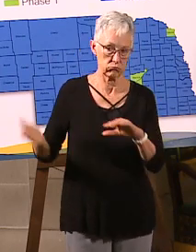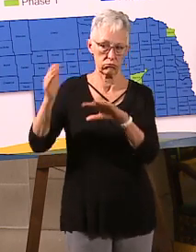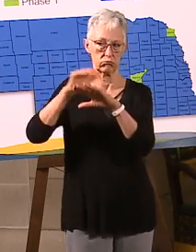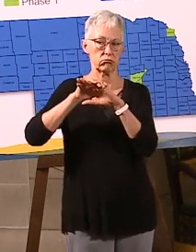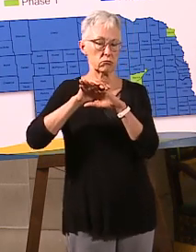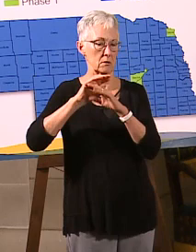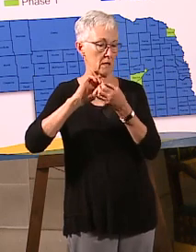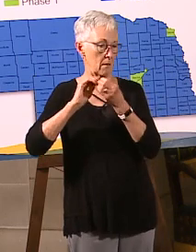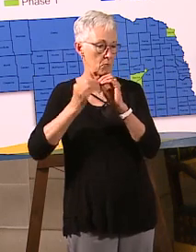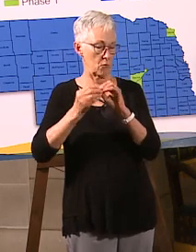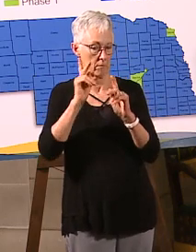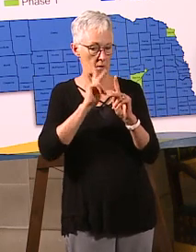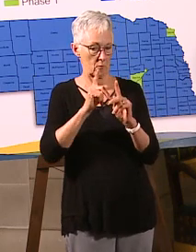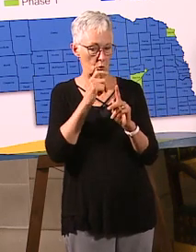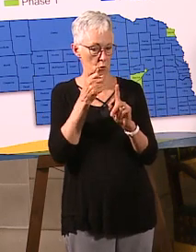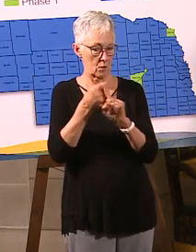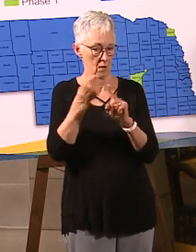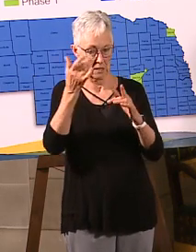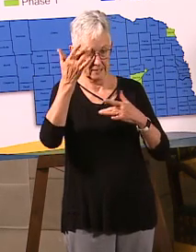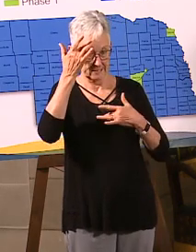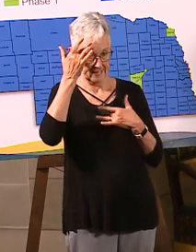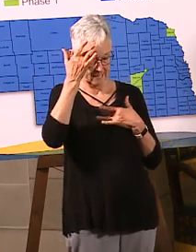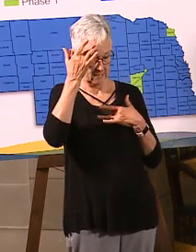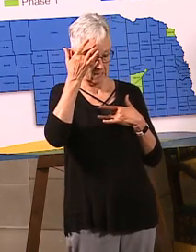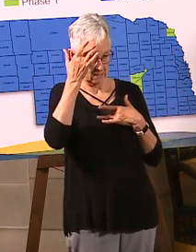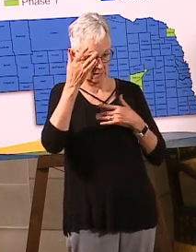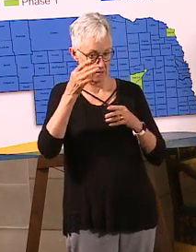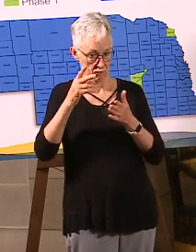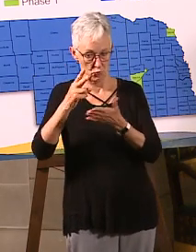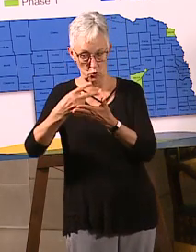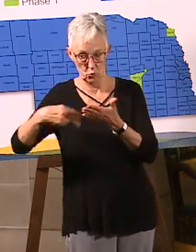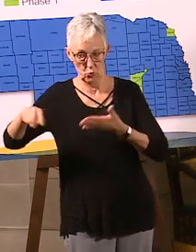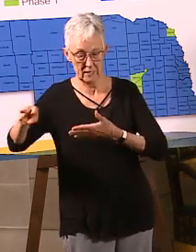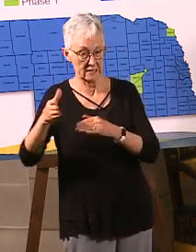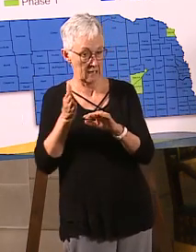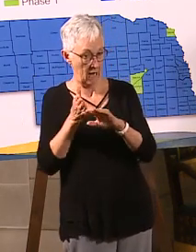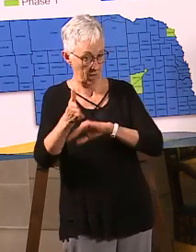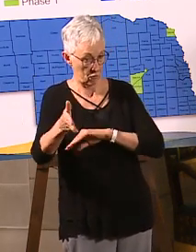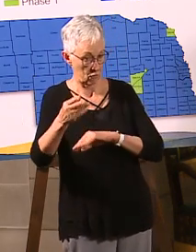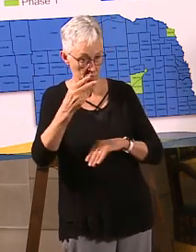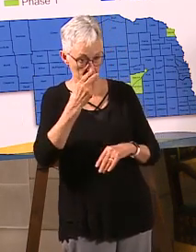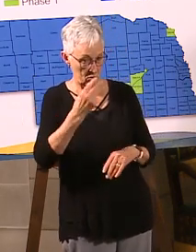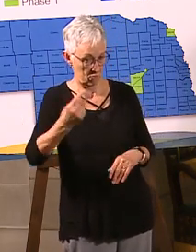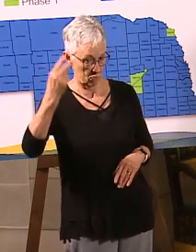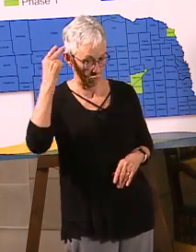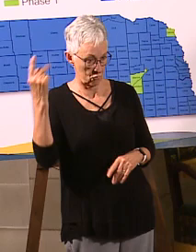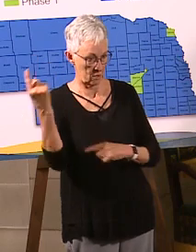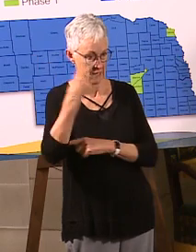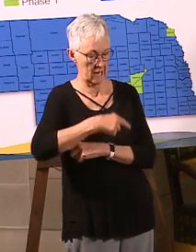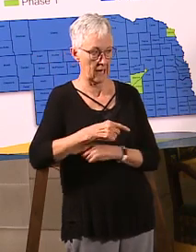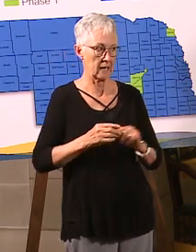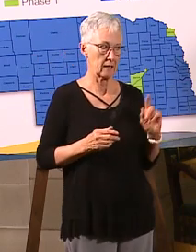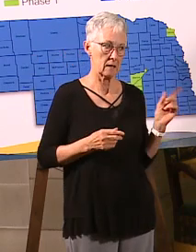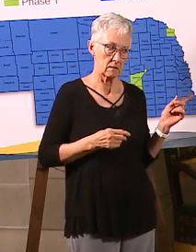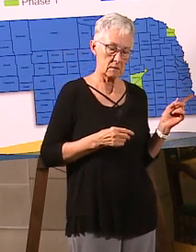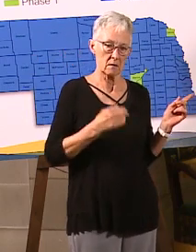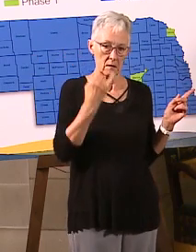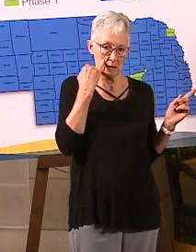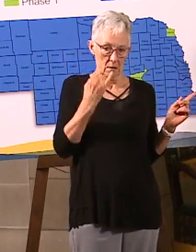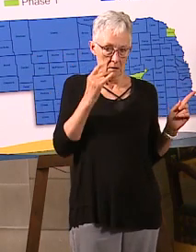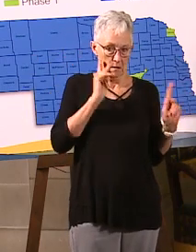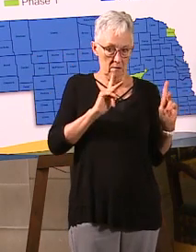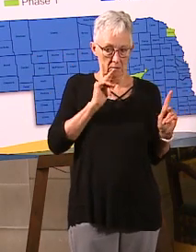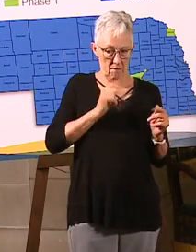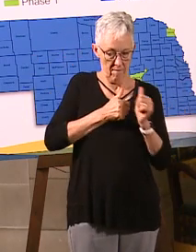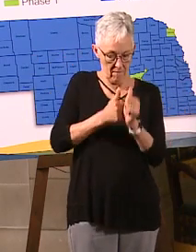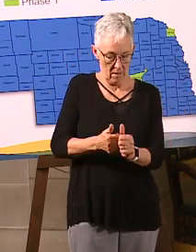cases afterwards, which would probably happen about 2 weeks later? Again, if Nebraskans follow our rules with regard to respect the 10-person rule, don't